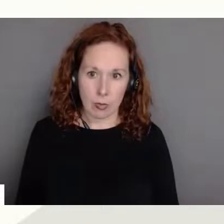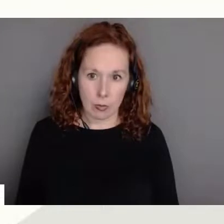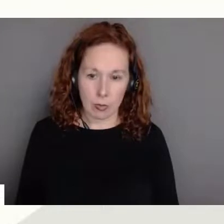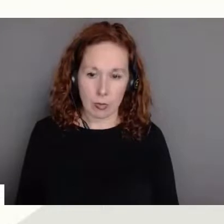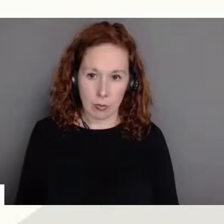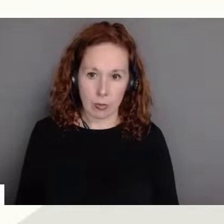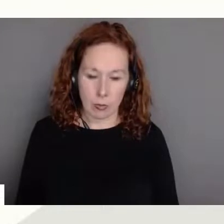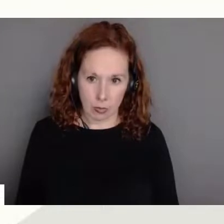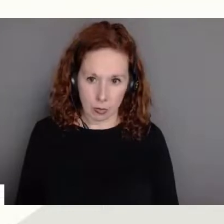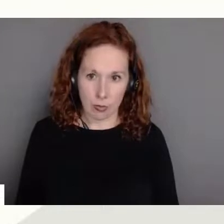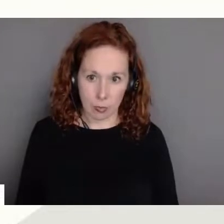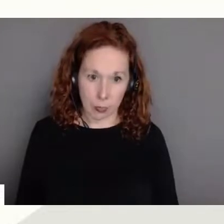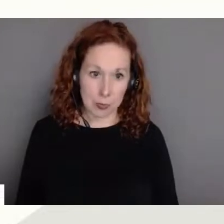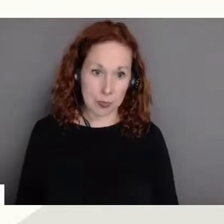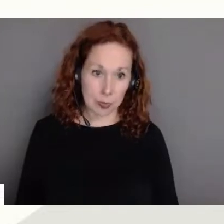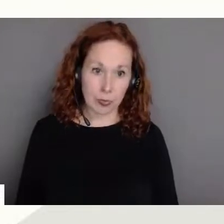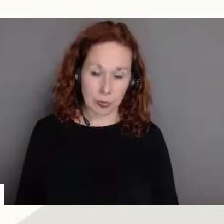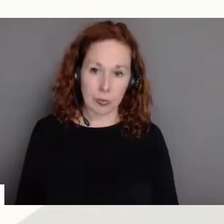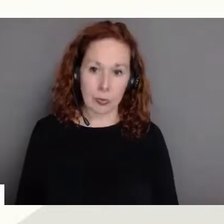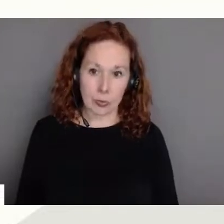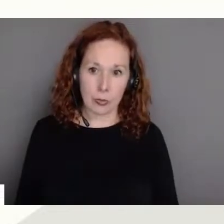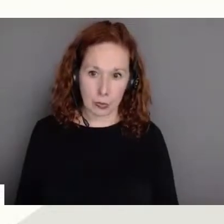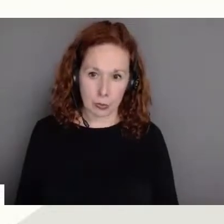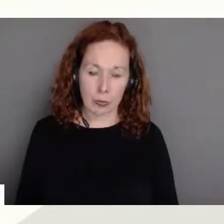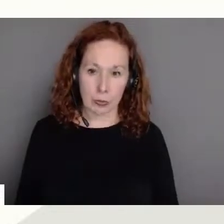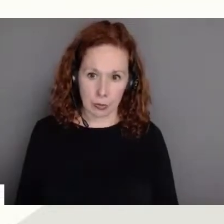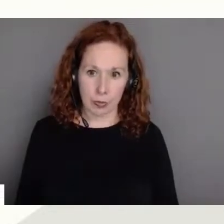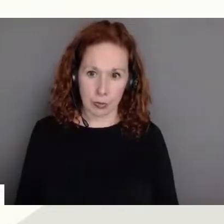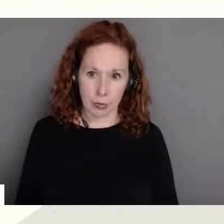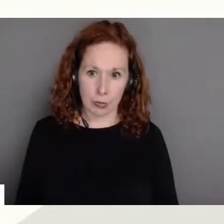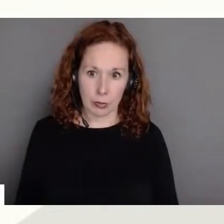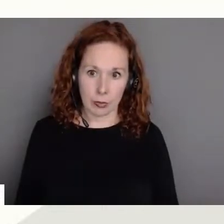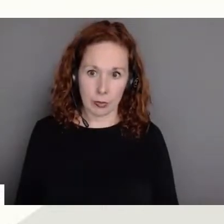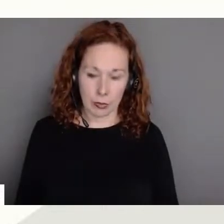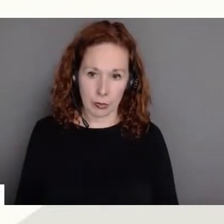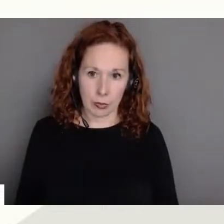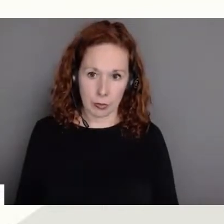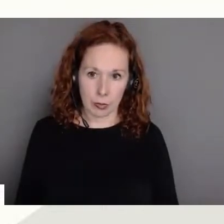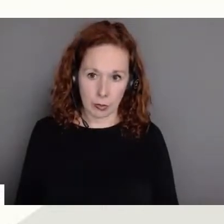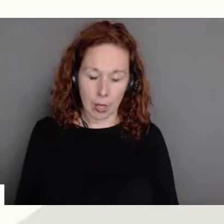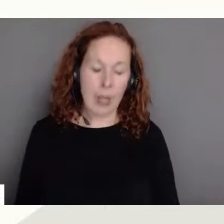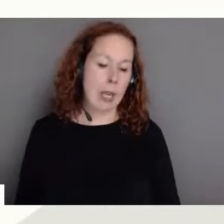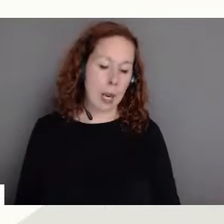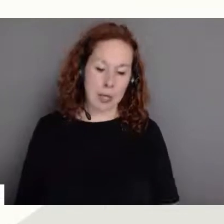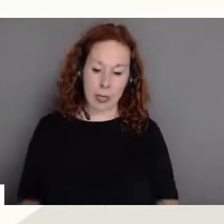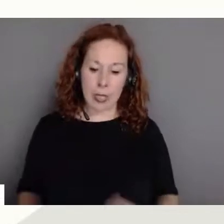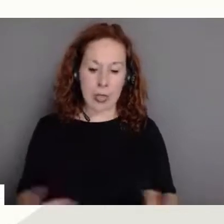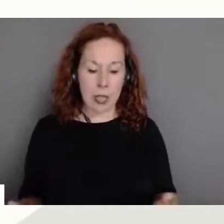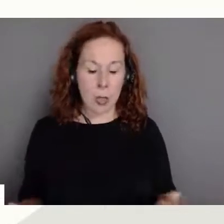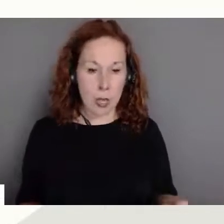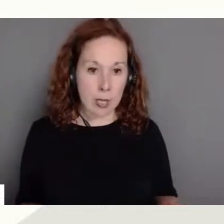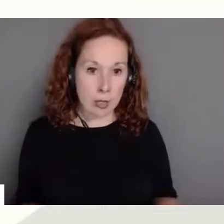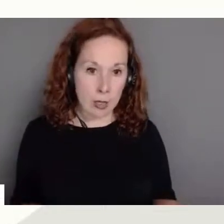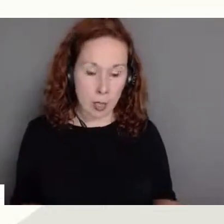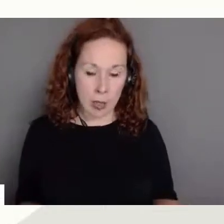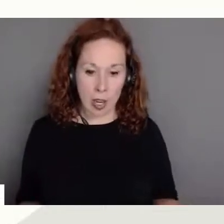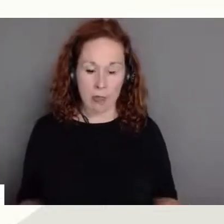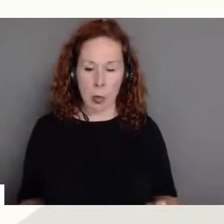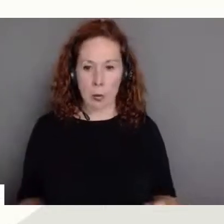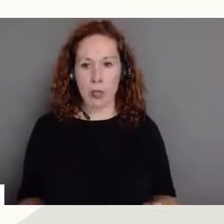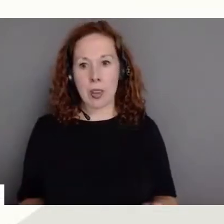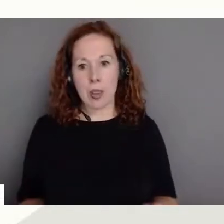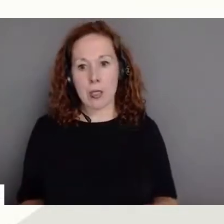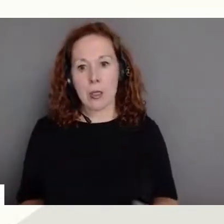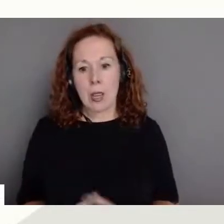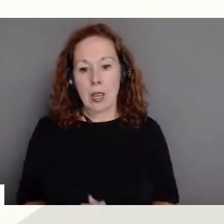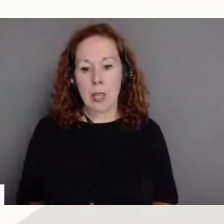changes? Maybe it's BC related, but that can help people understand how it's changing. Yeah. absolutely. I think a great jumping off